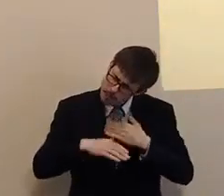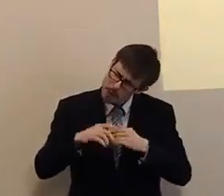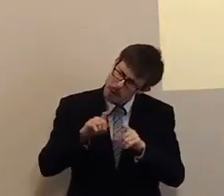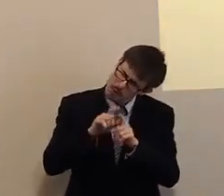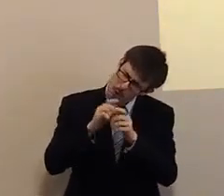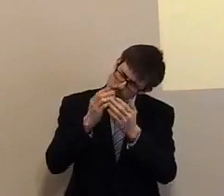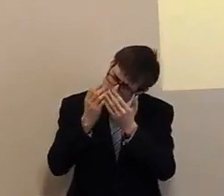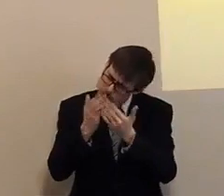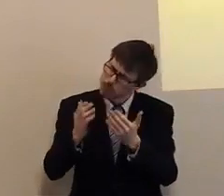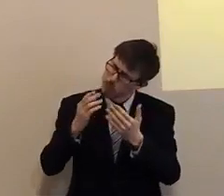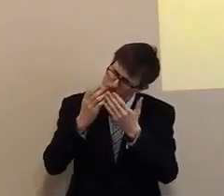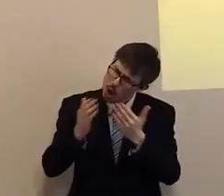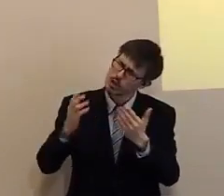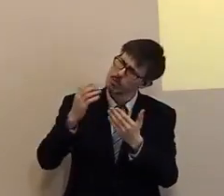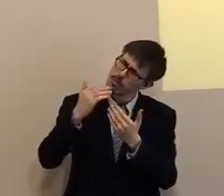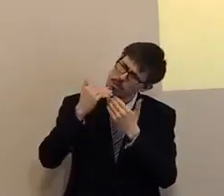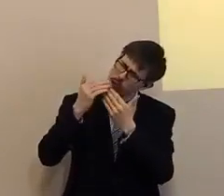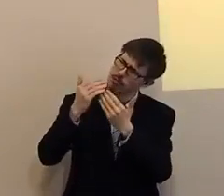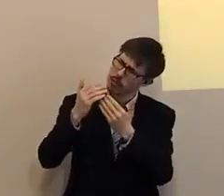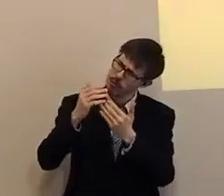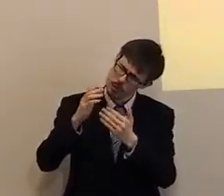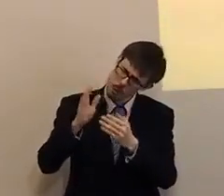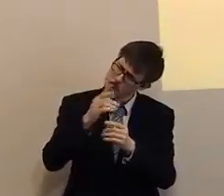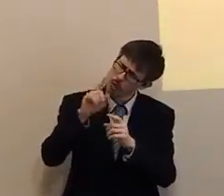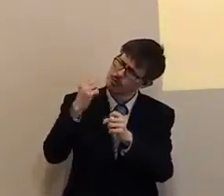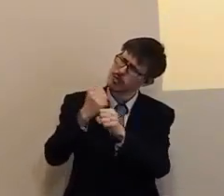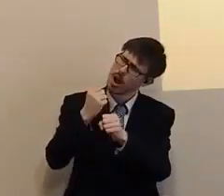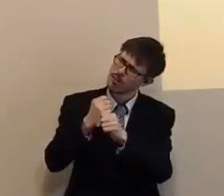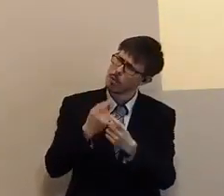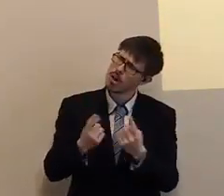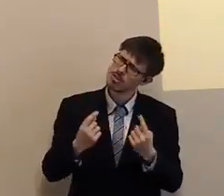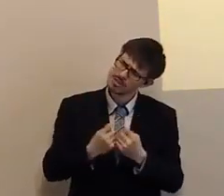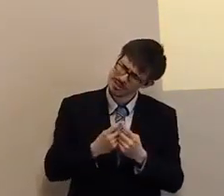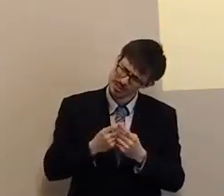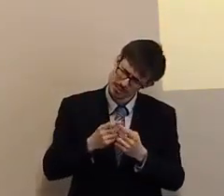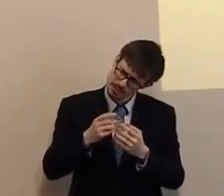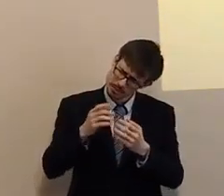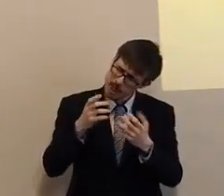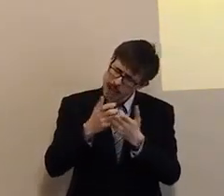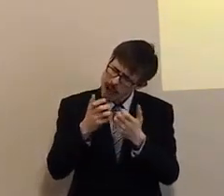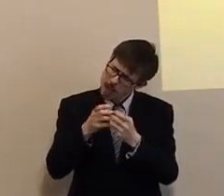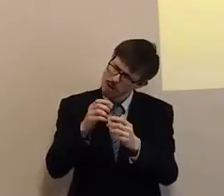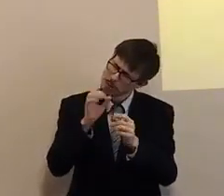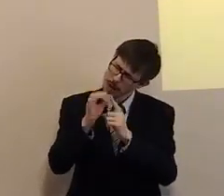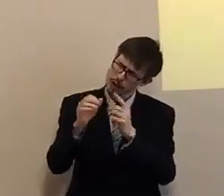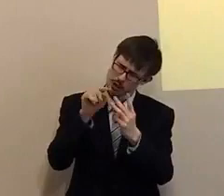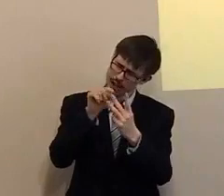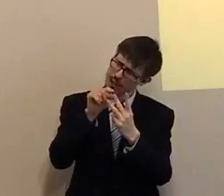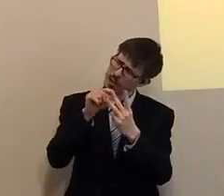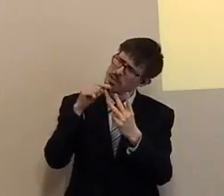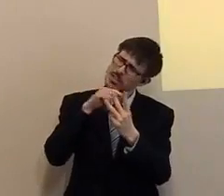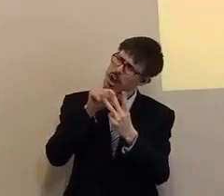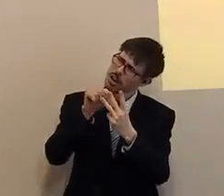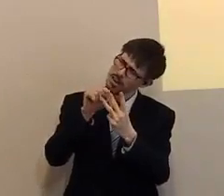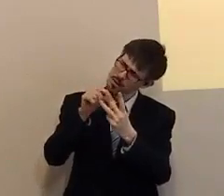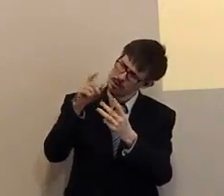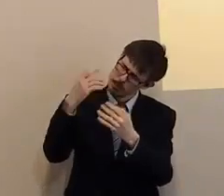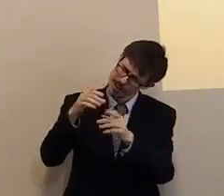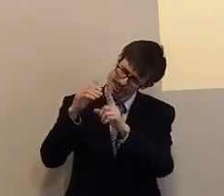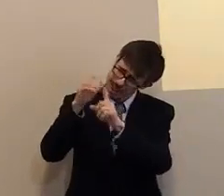learn about thee, and to humble ourselves and worship thee, and be grateful for everything thou hast done for us. We thank thee for thy